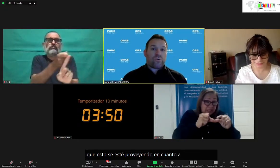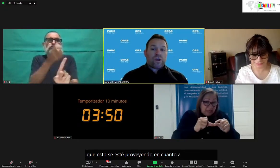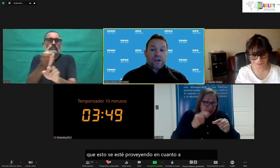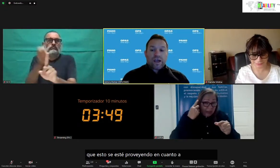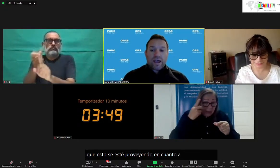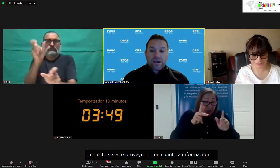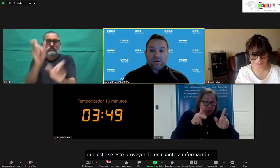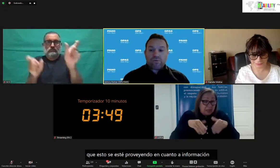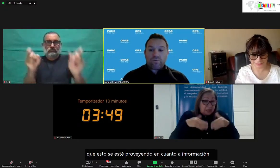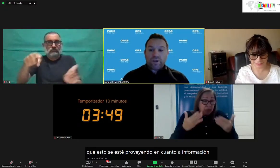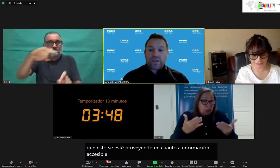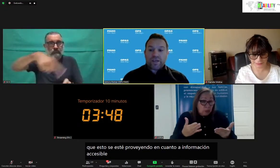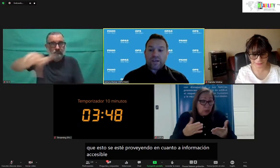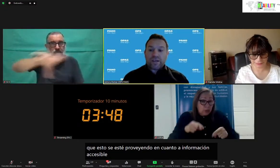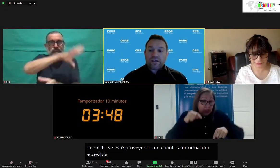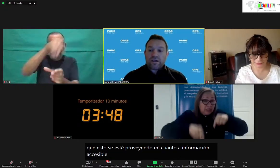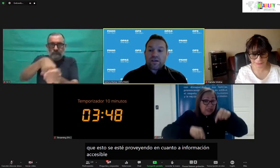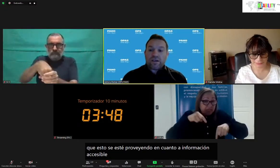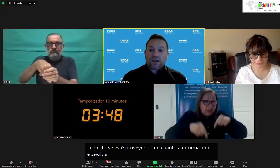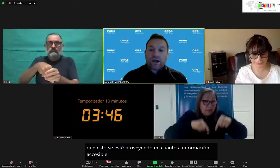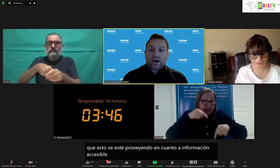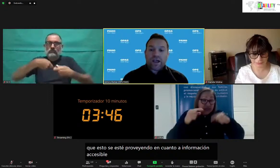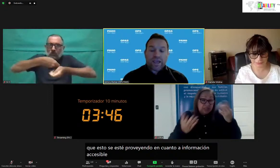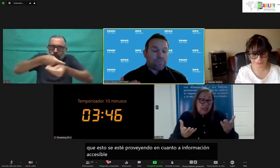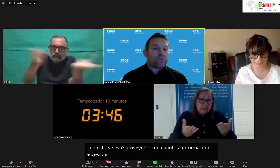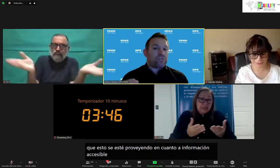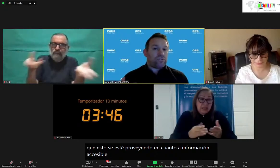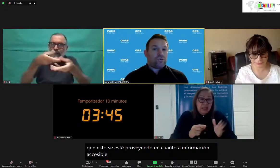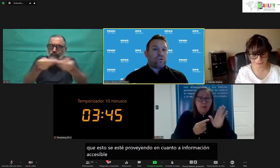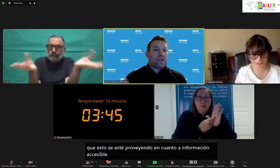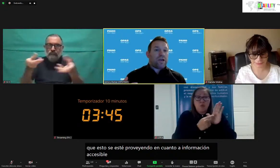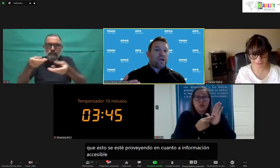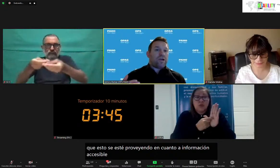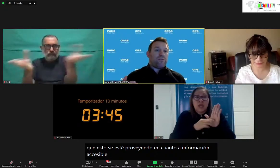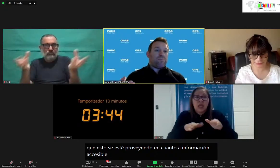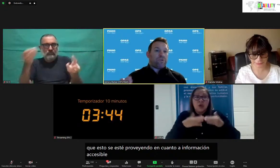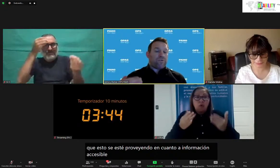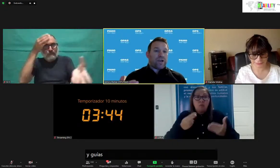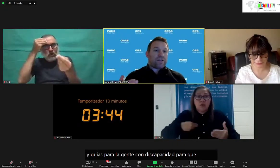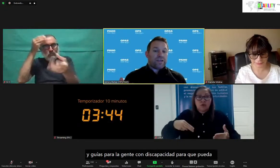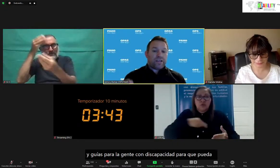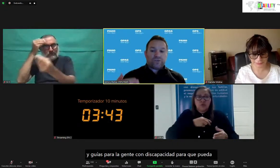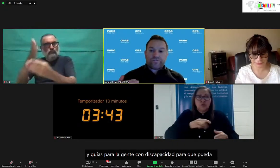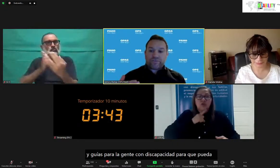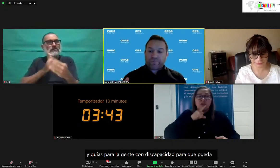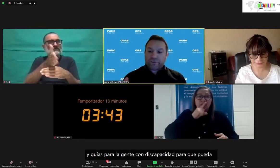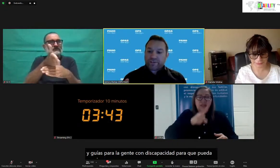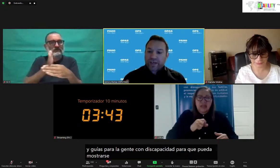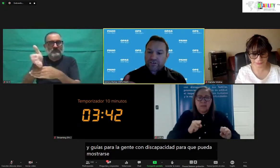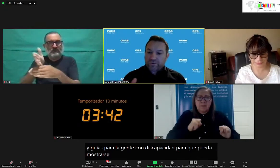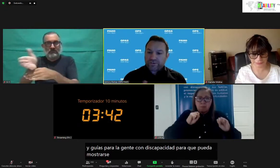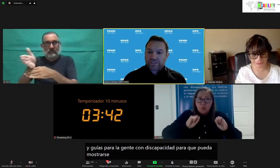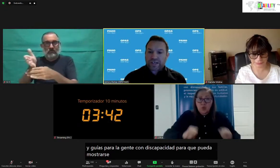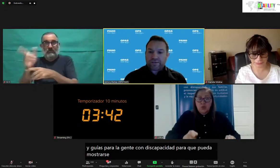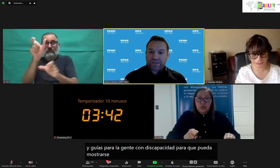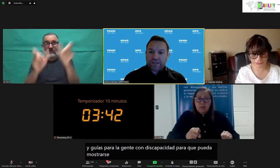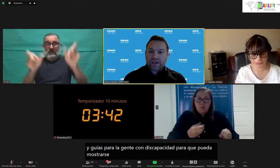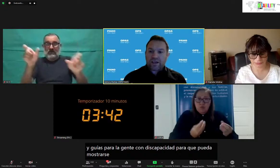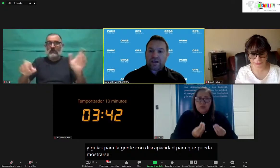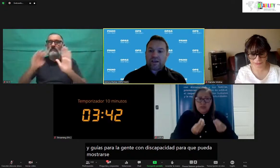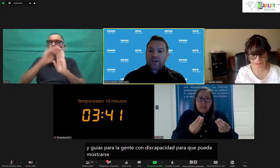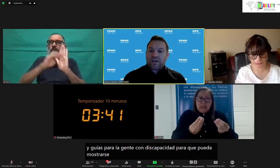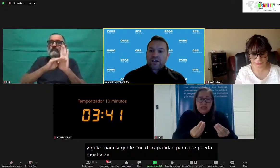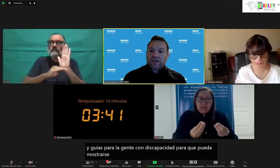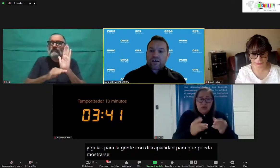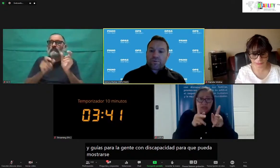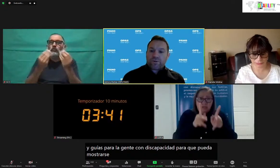show how we are able to uh provide an inclusive response i just want to check i'm seeing